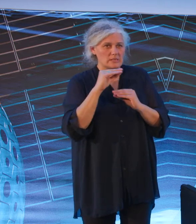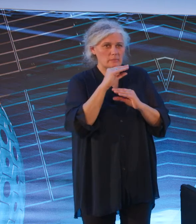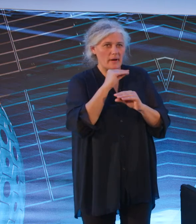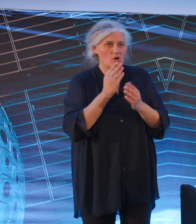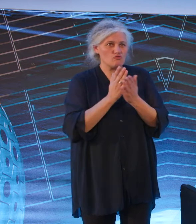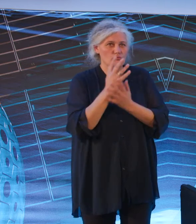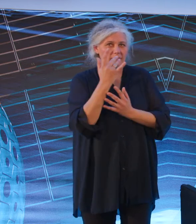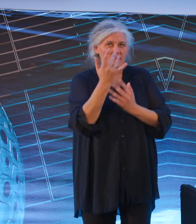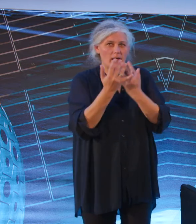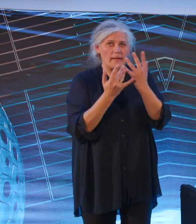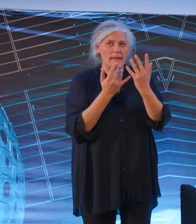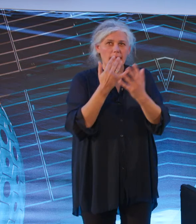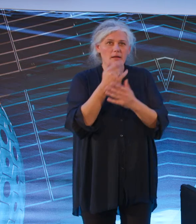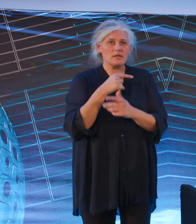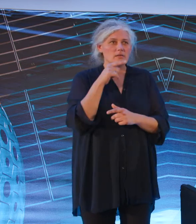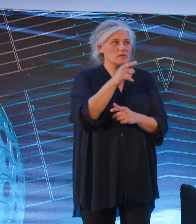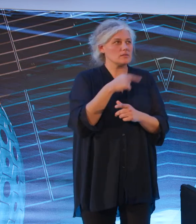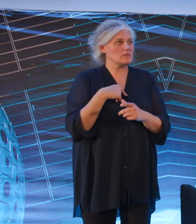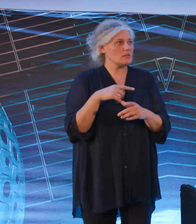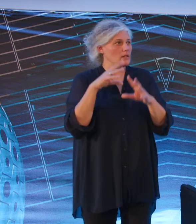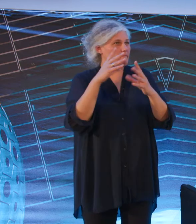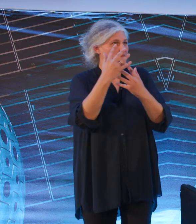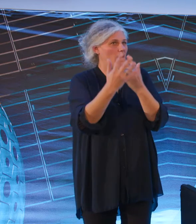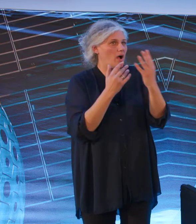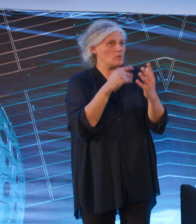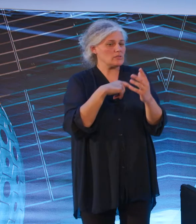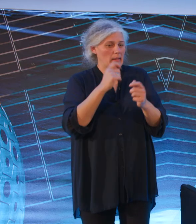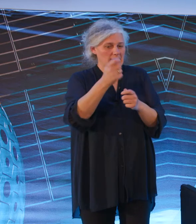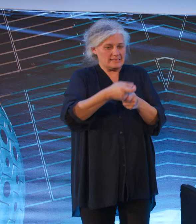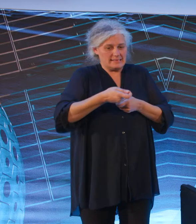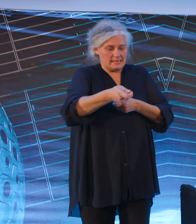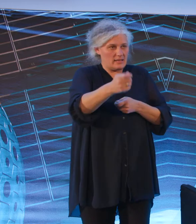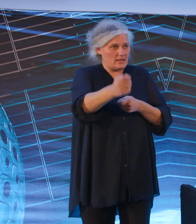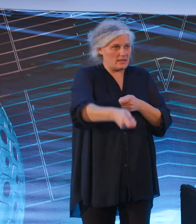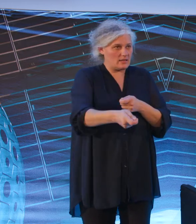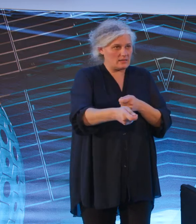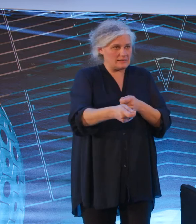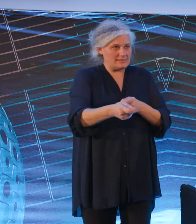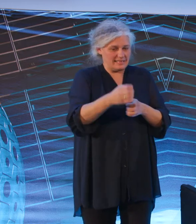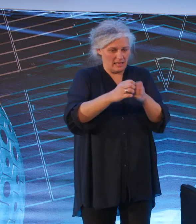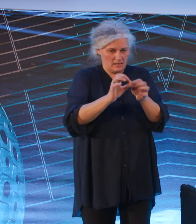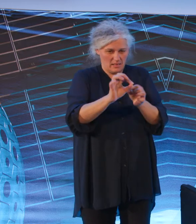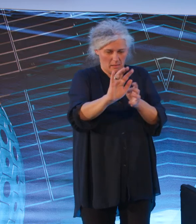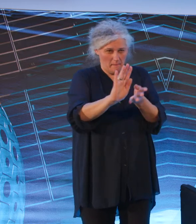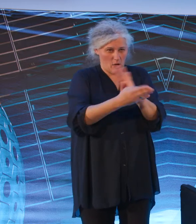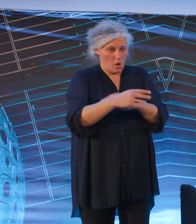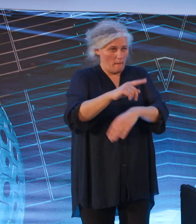the flames. He pokes at the fire with a long stick, scorching the end black.